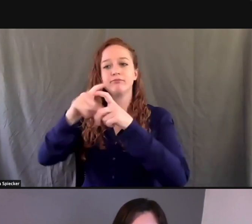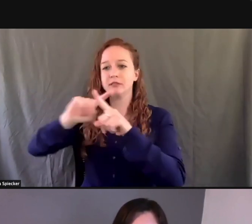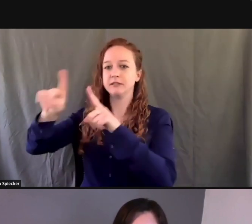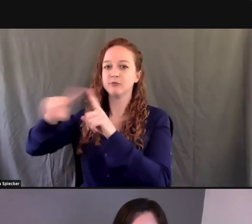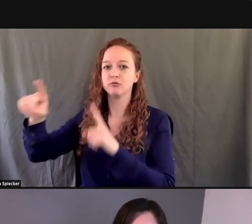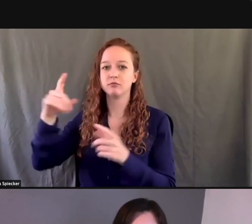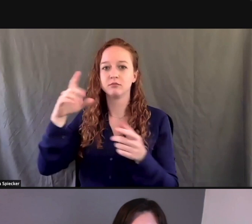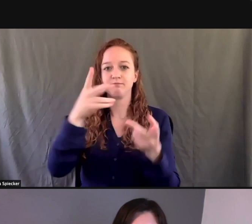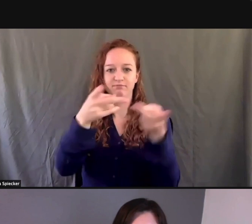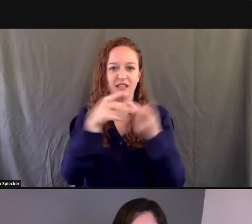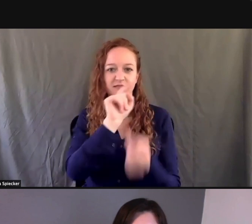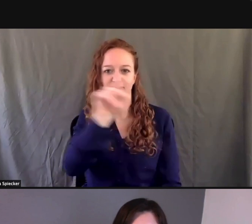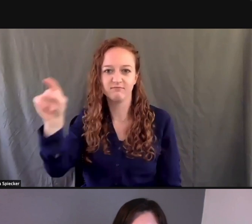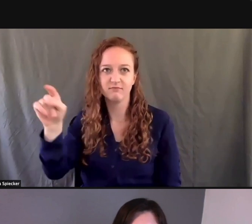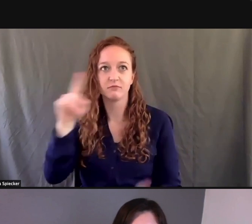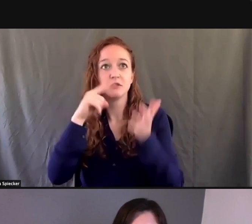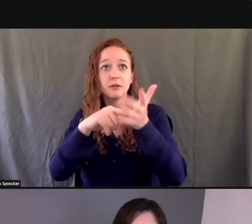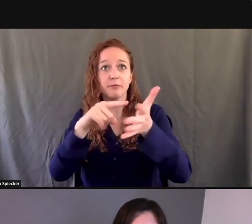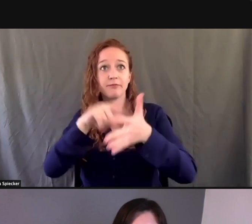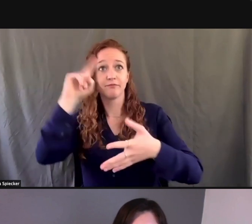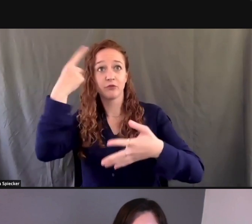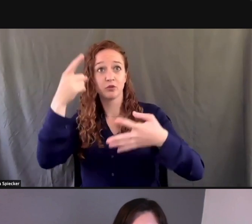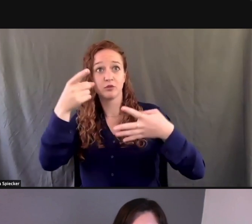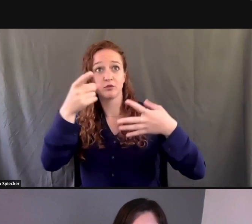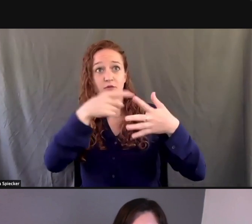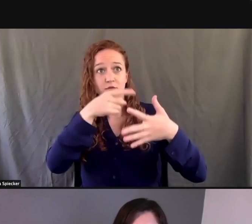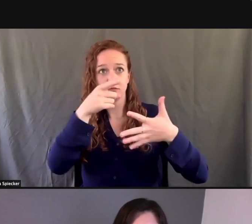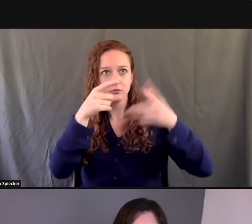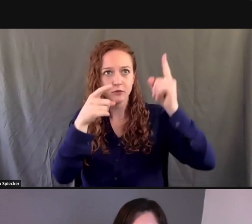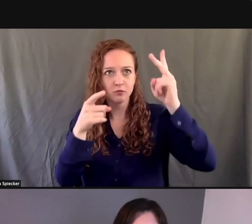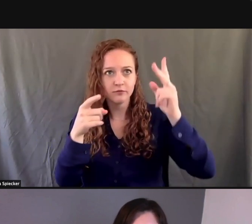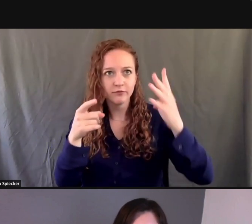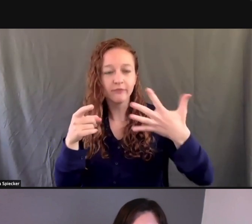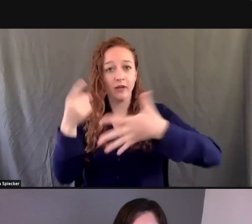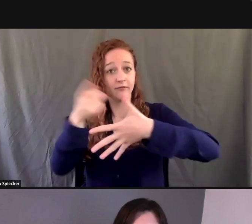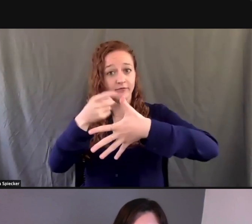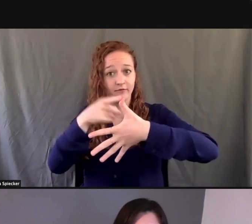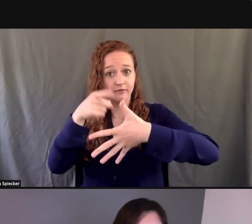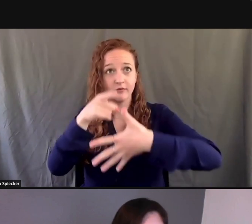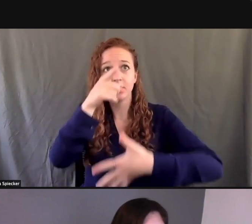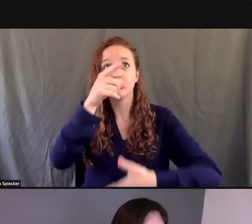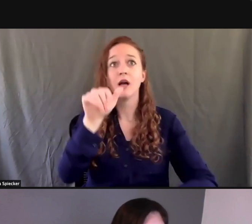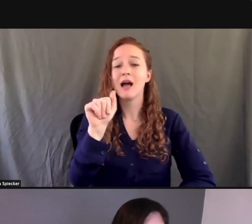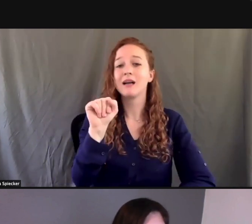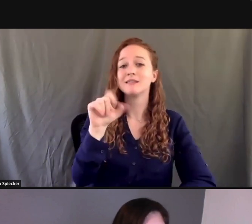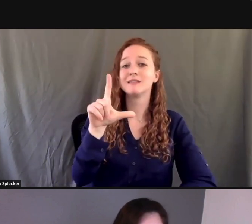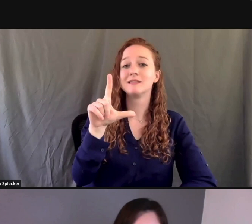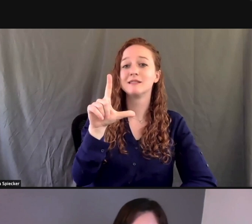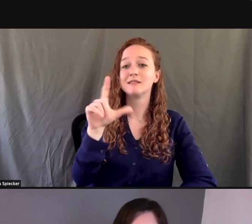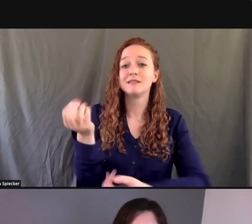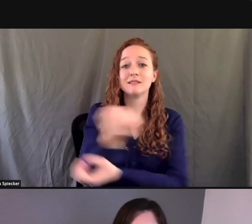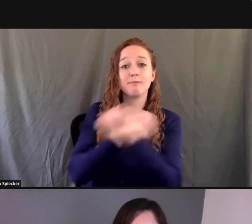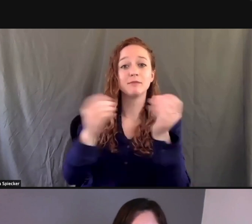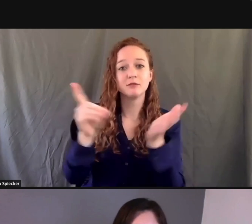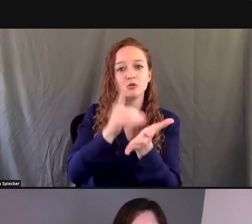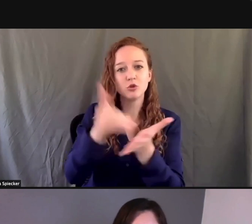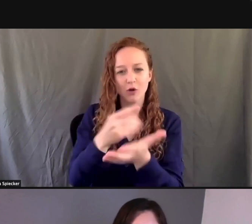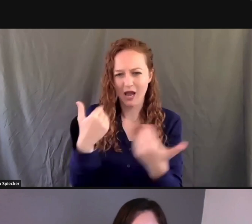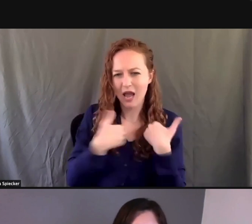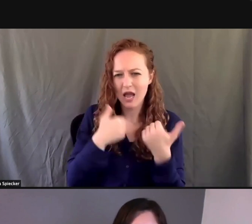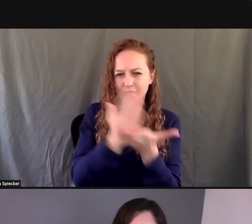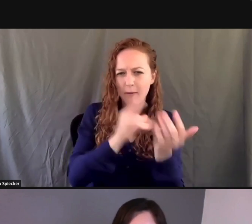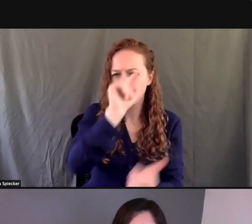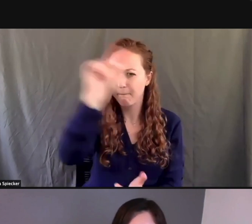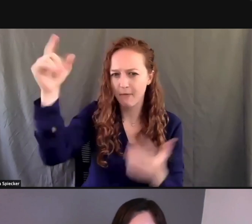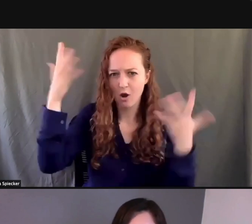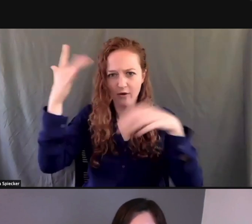So the concept doesn't stay related only to the English language. English is not the owner of